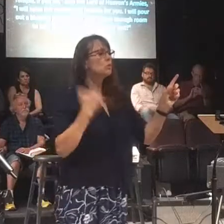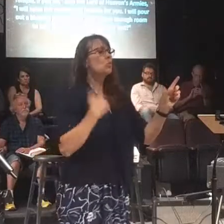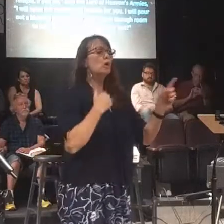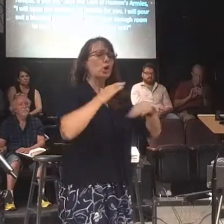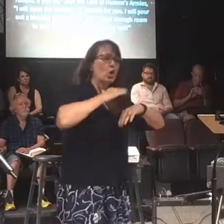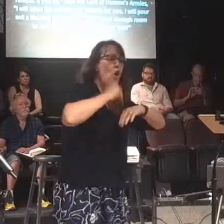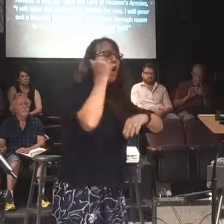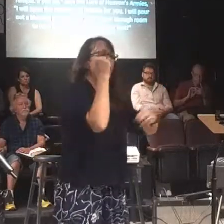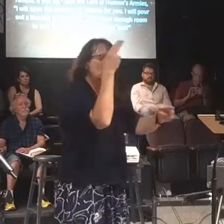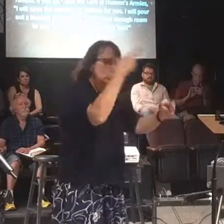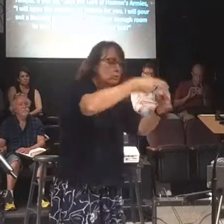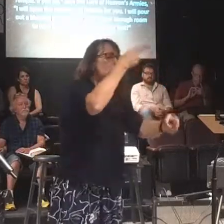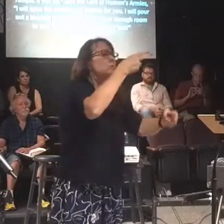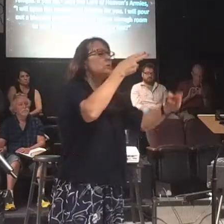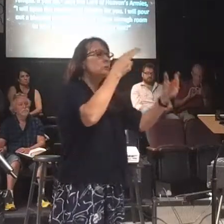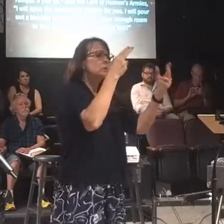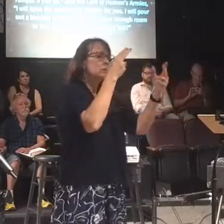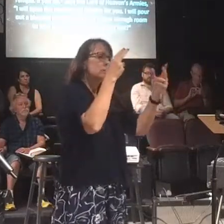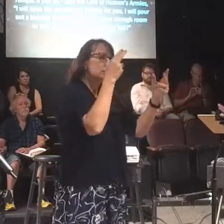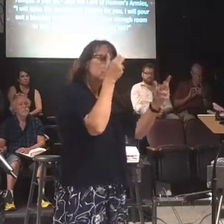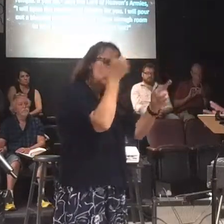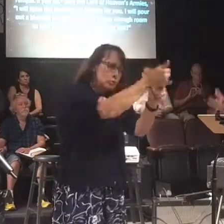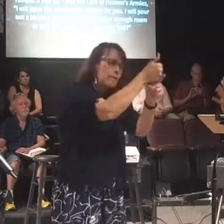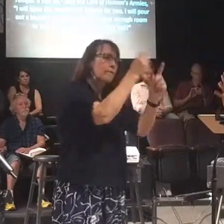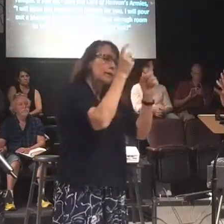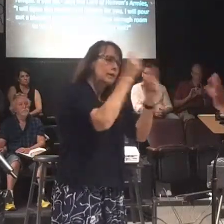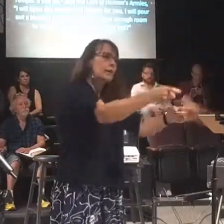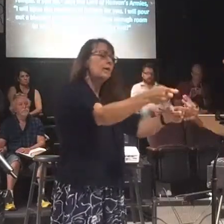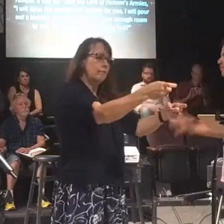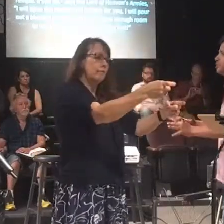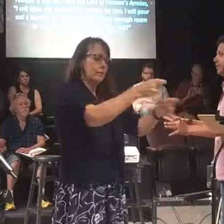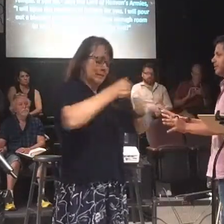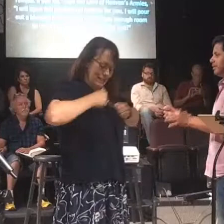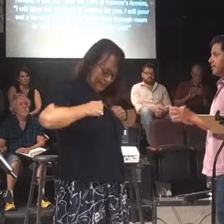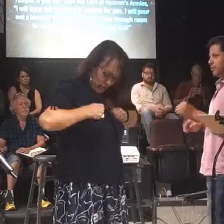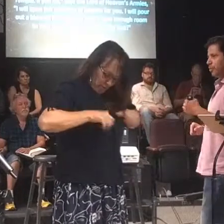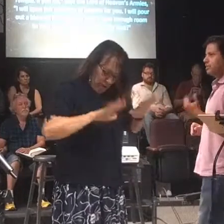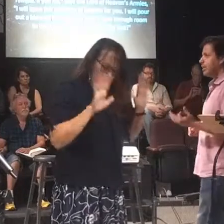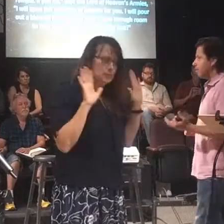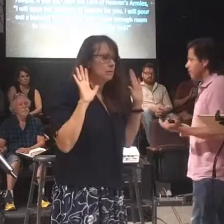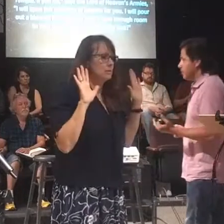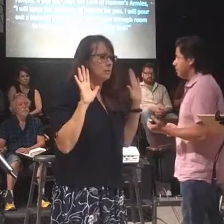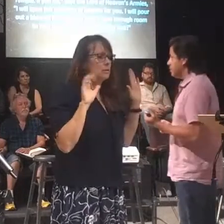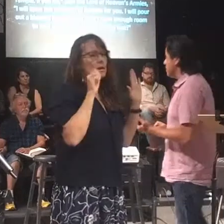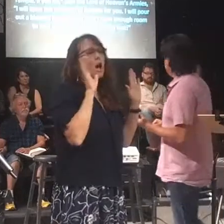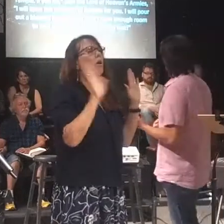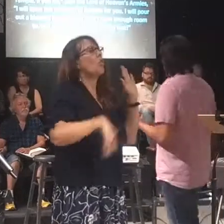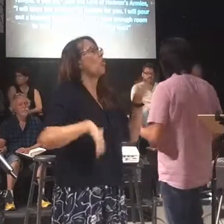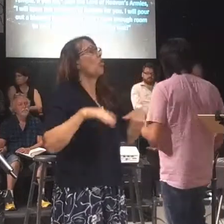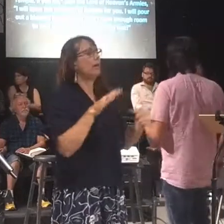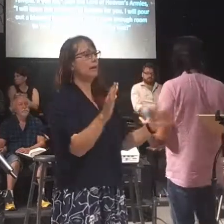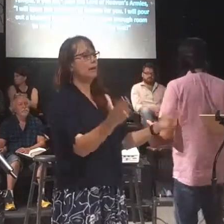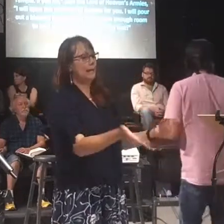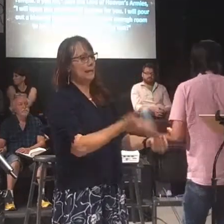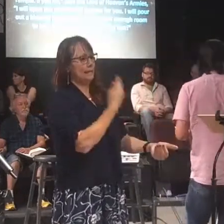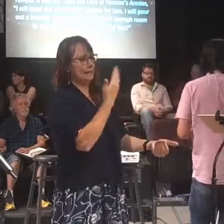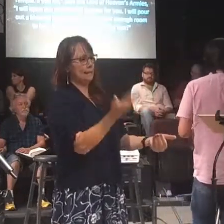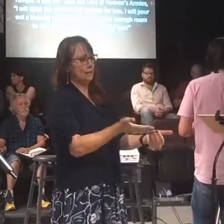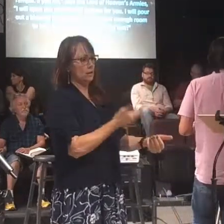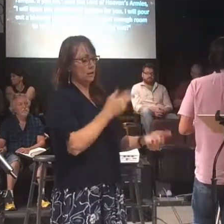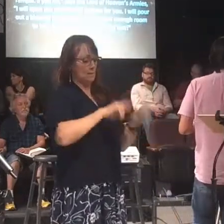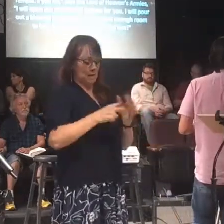it's a deeply spiritual concept. Give away sacrificially. What is sacrificially? It means it hurts when you